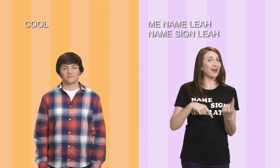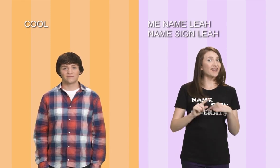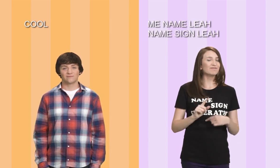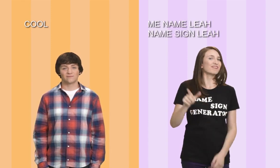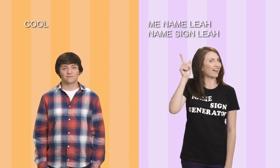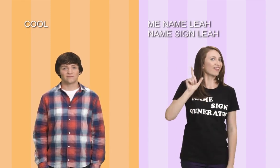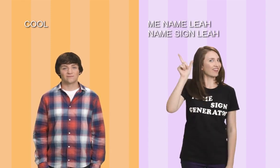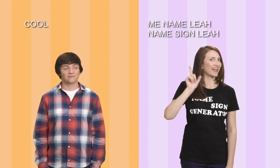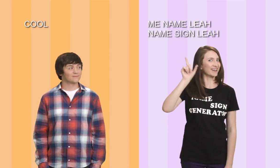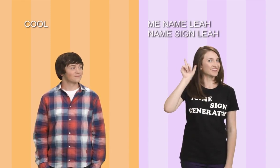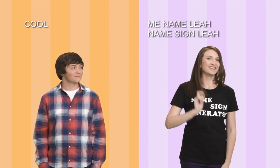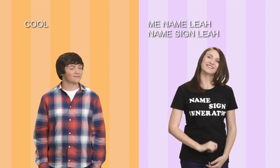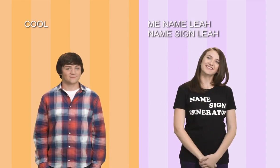sign, Leah.